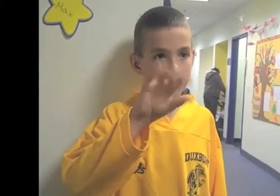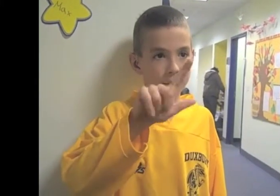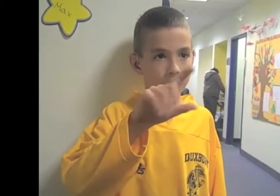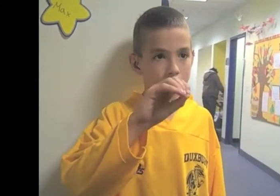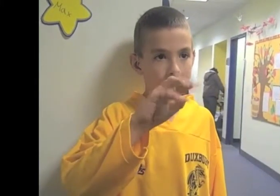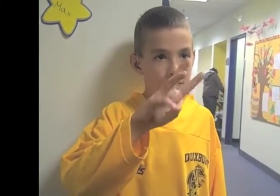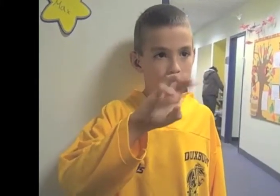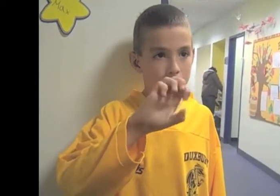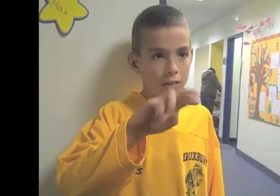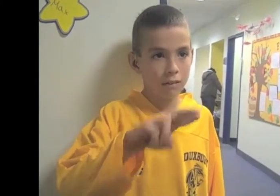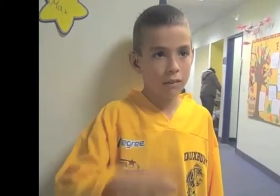Mayflower.